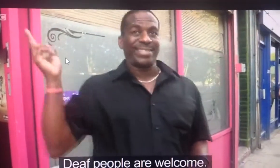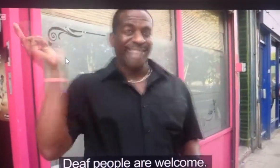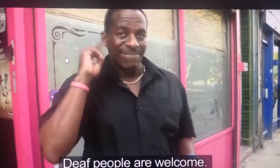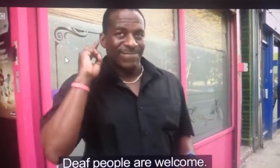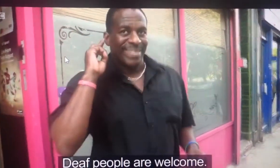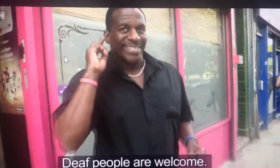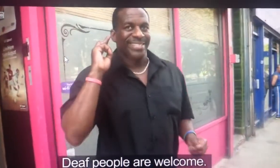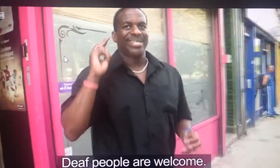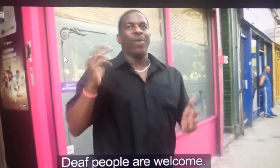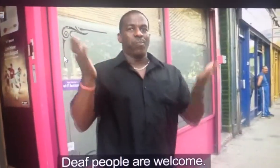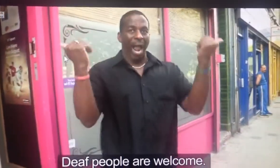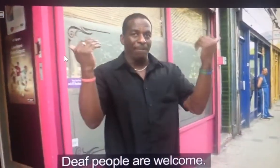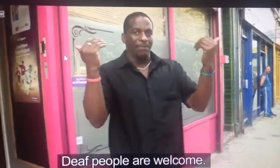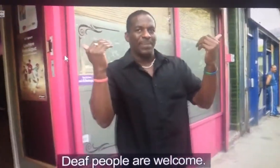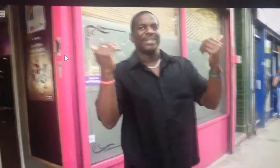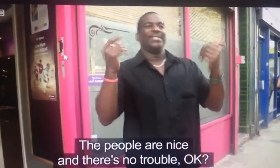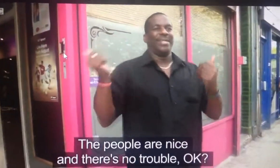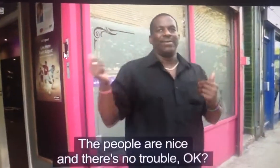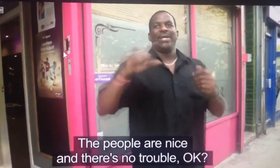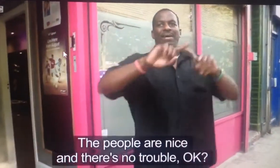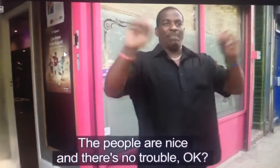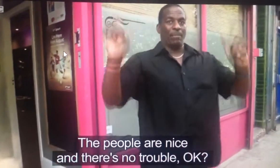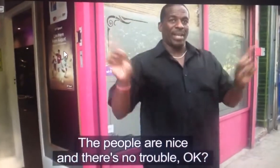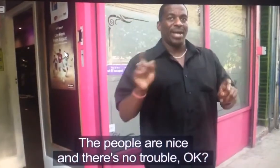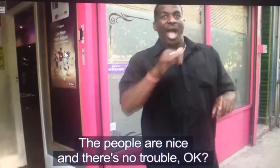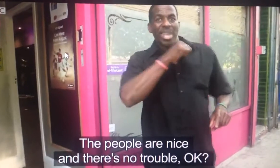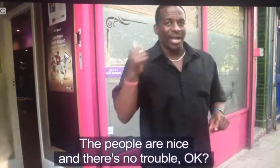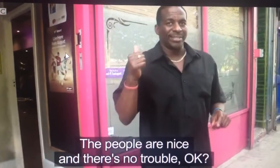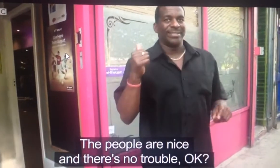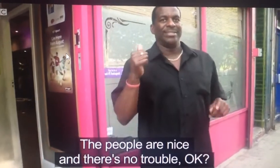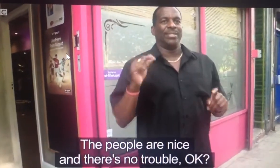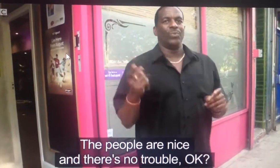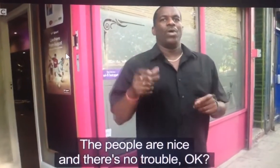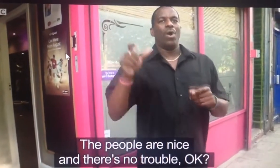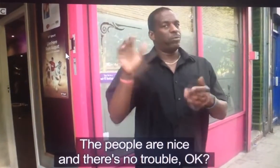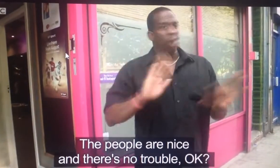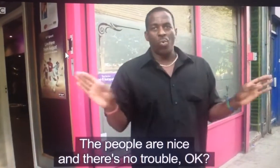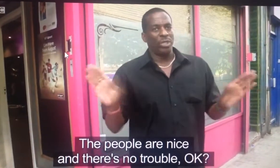Deaf people are welcome. The people are nice and there's no trouble, okay?